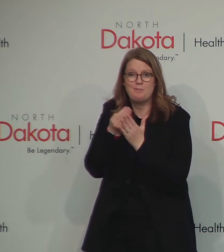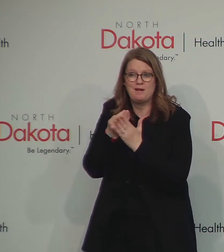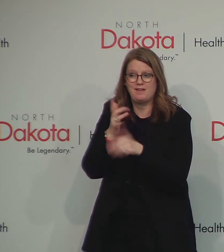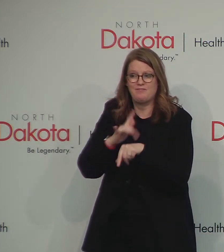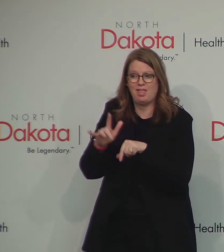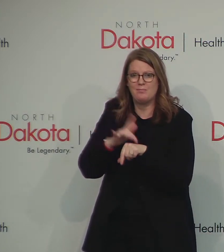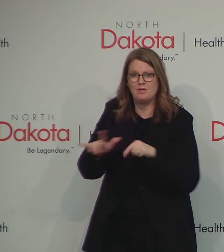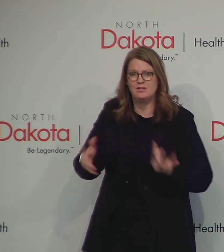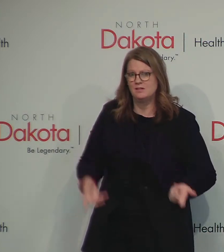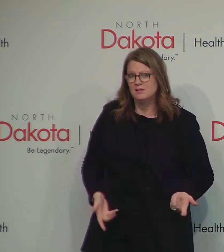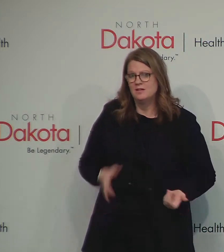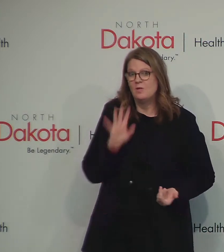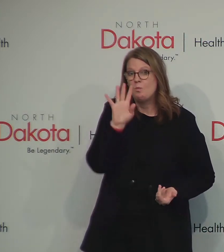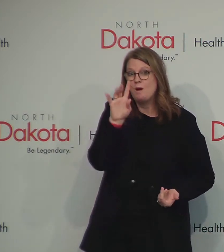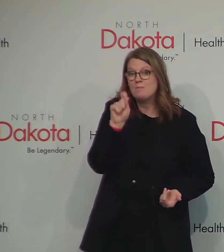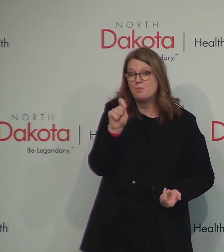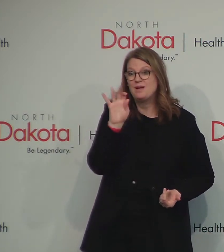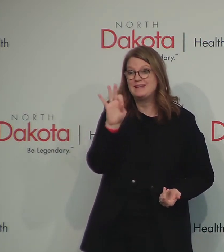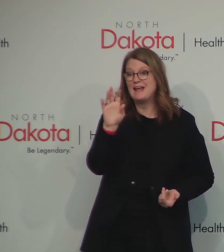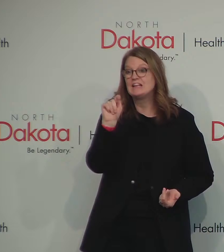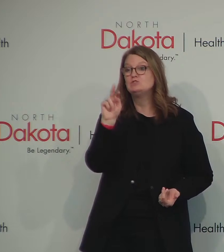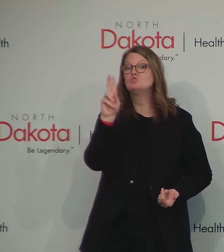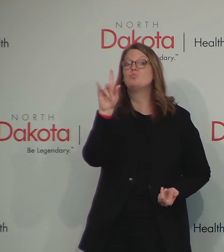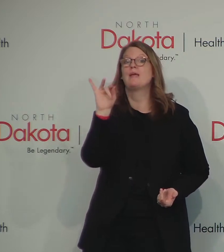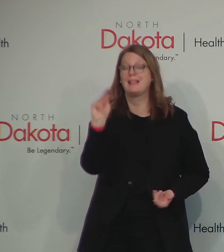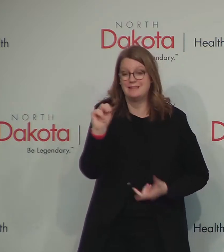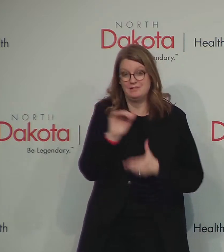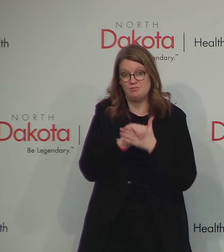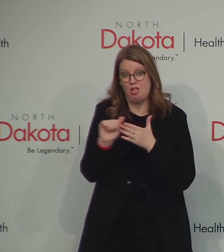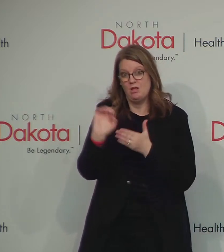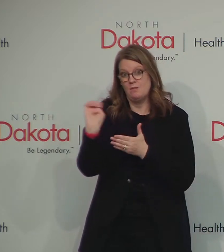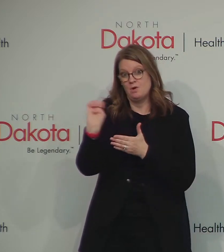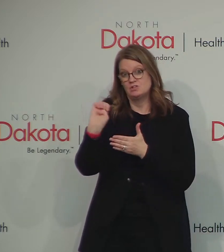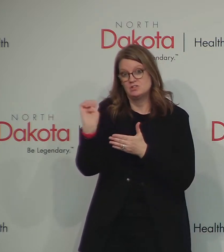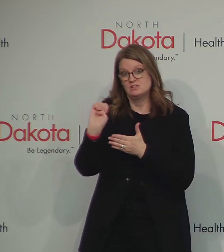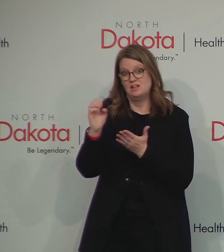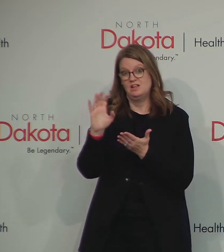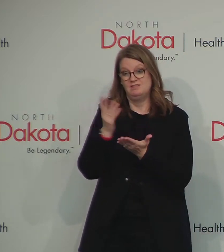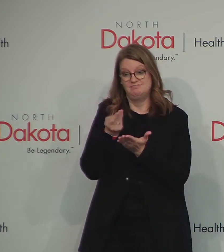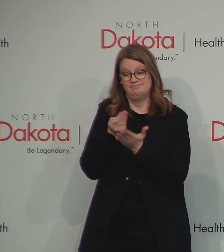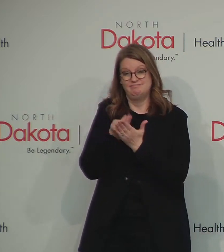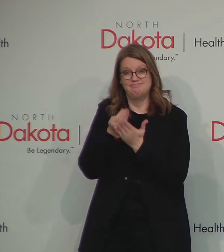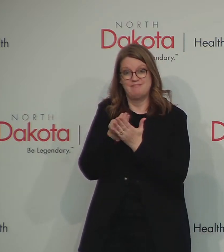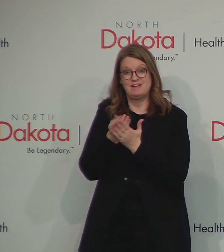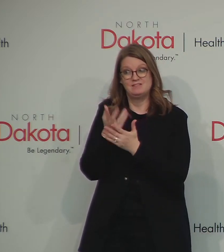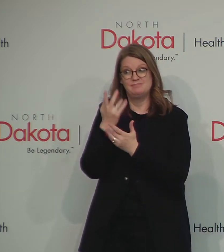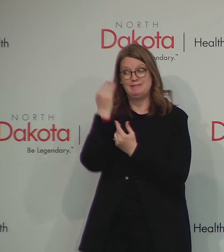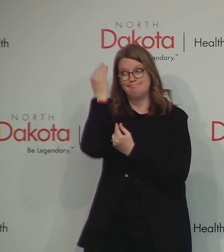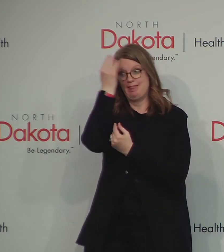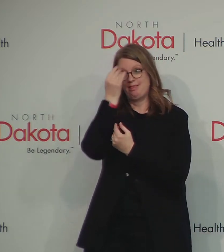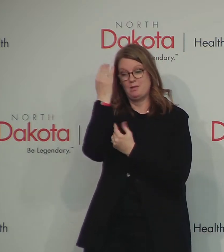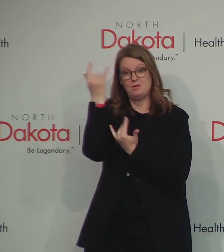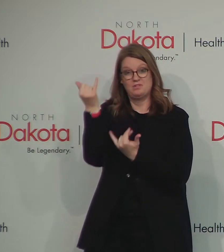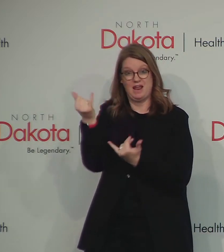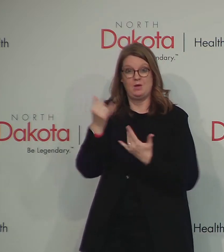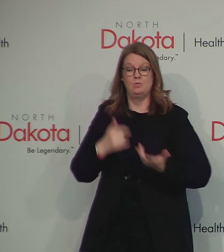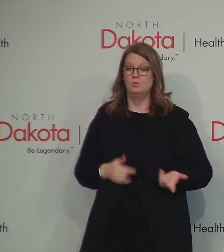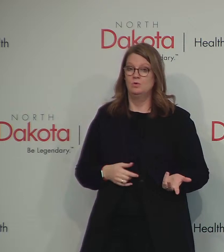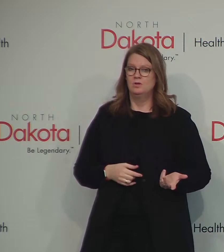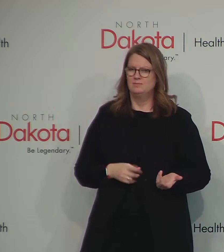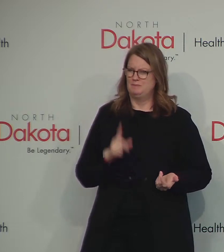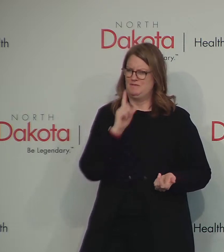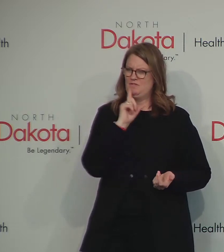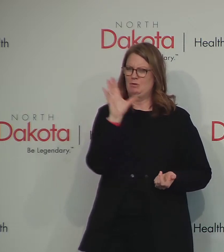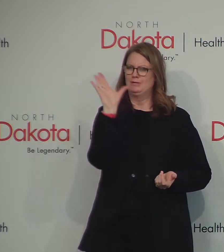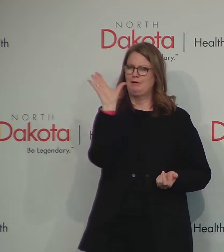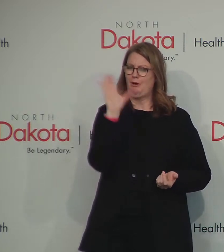there's a $1.9 trillion emergency relief fund being considered right now. It would be a very odd